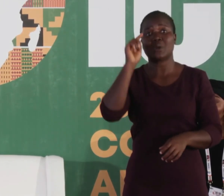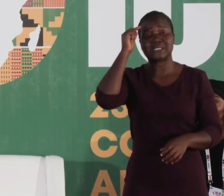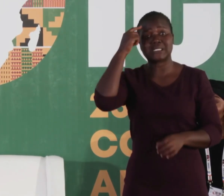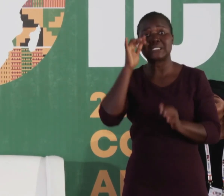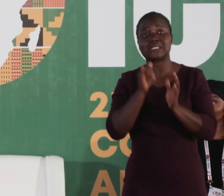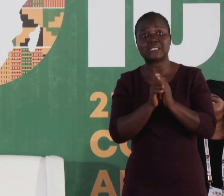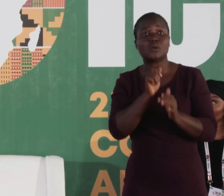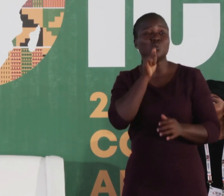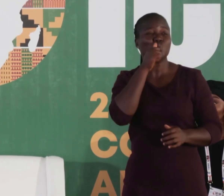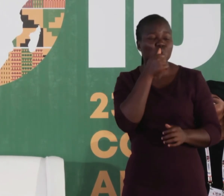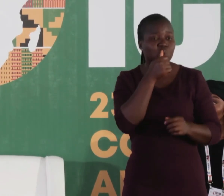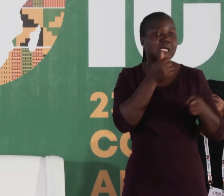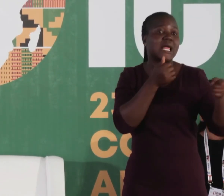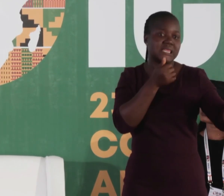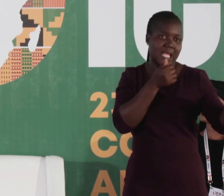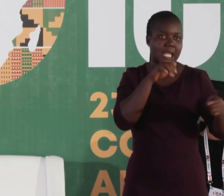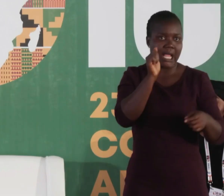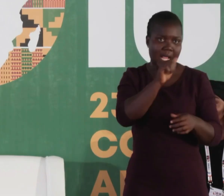was suboptimal.